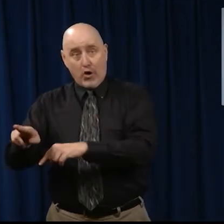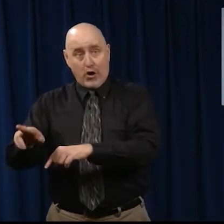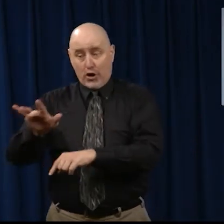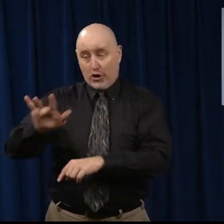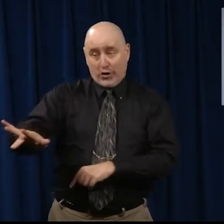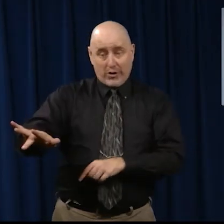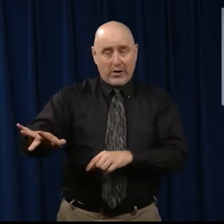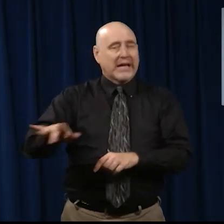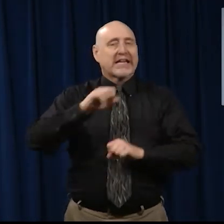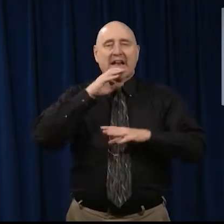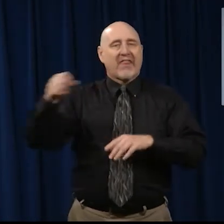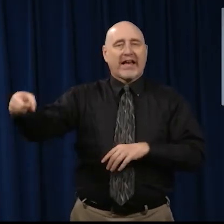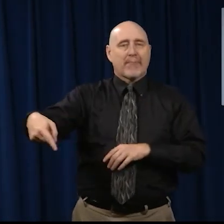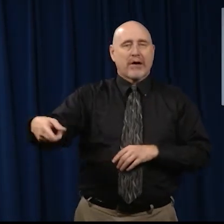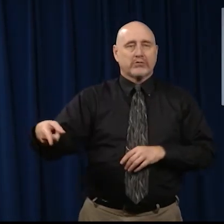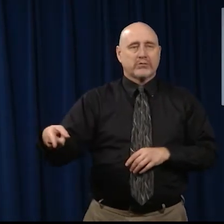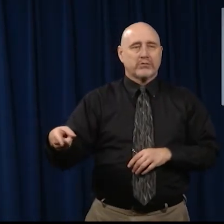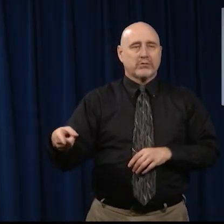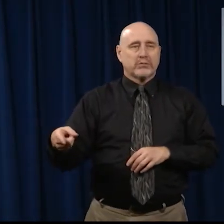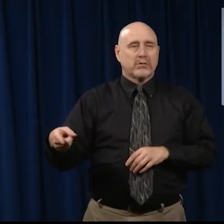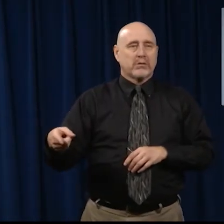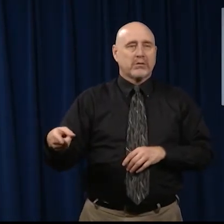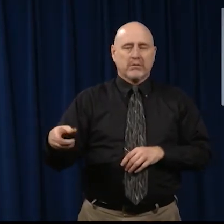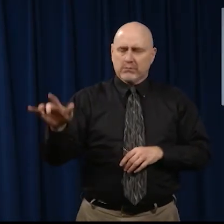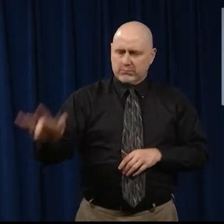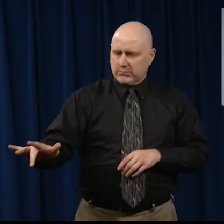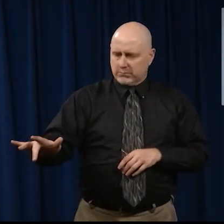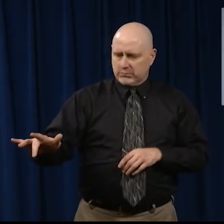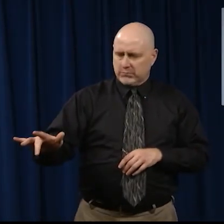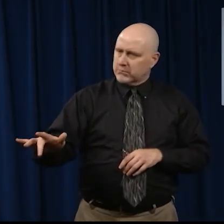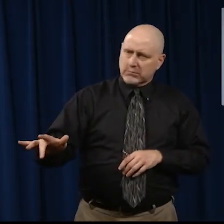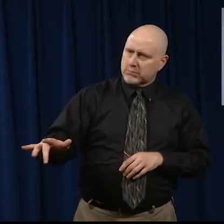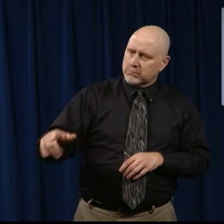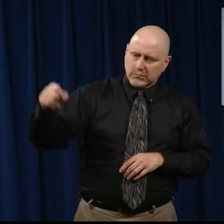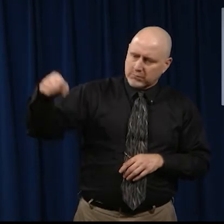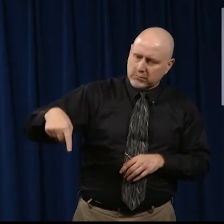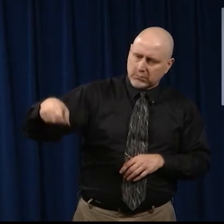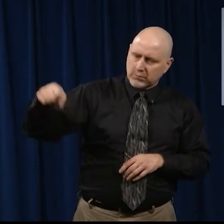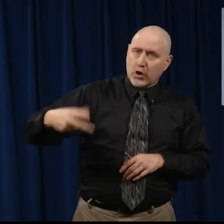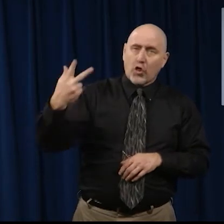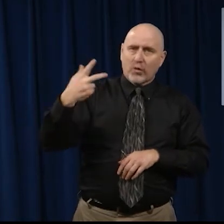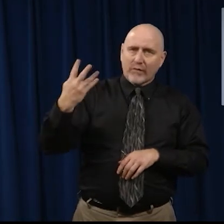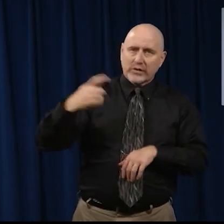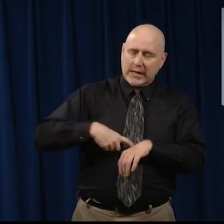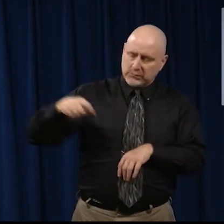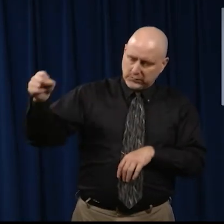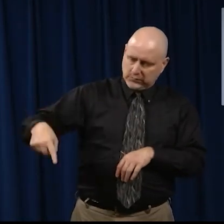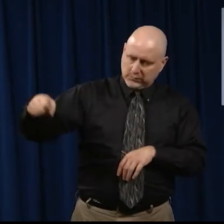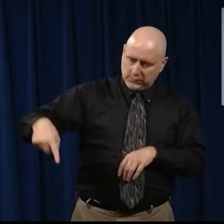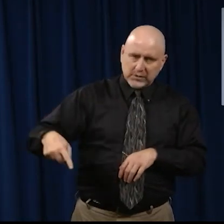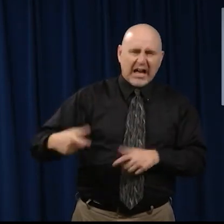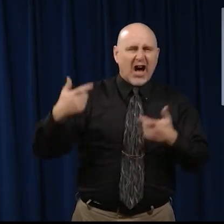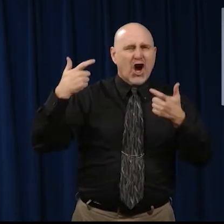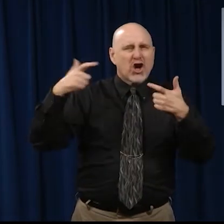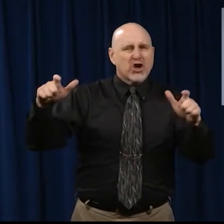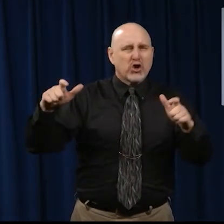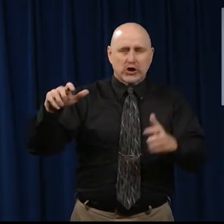bar, nothing came out. They hit it again, nothing. They hit it 3 or 4 times, a